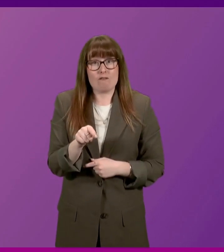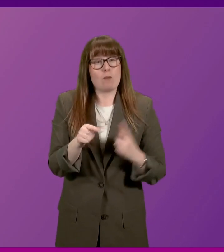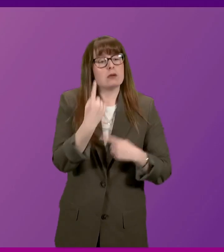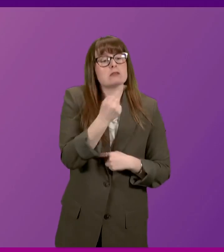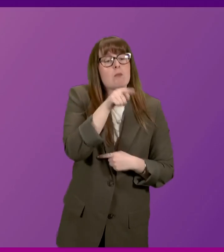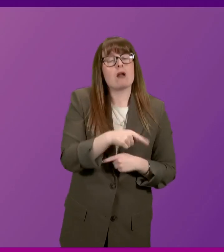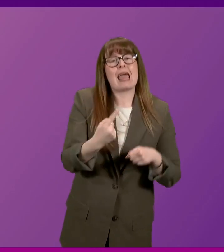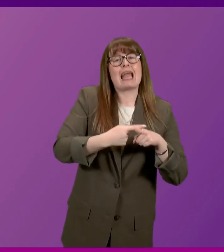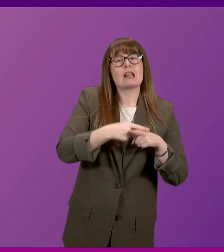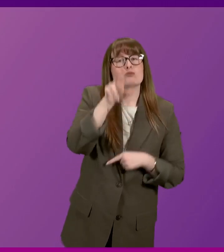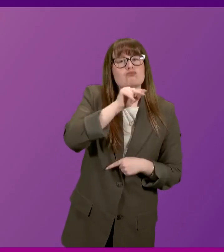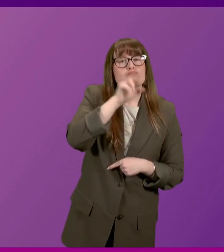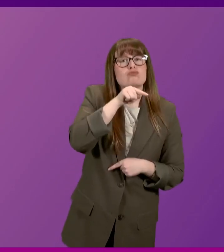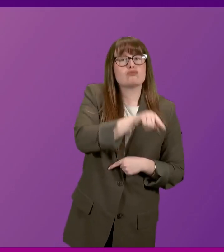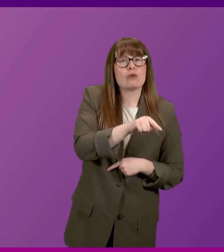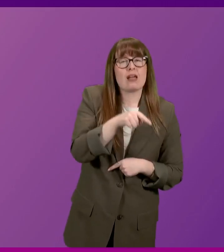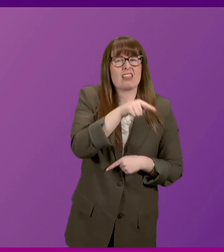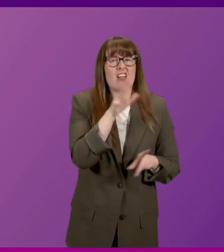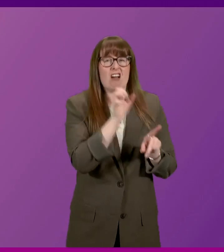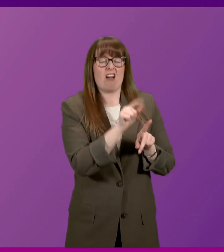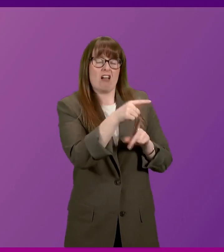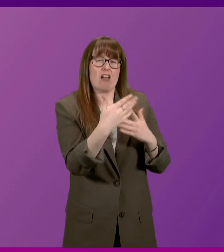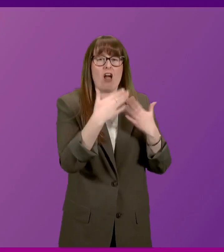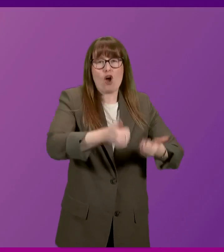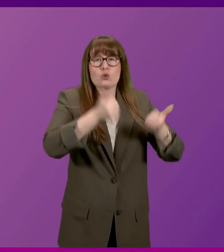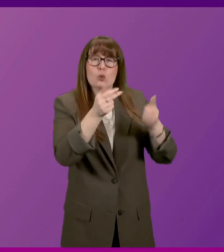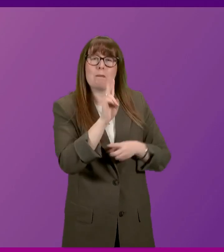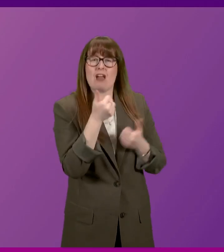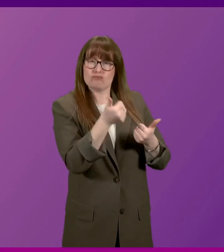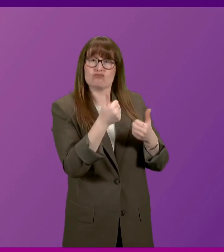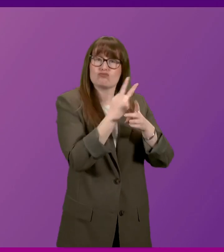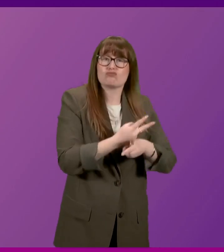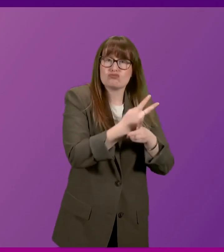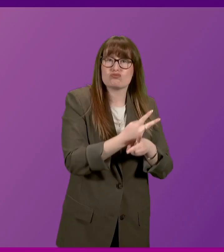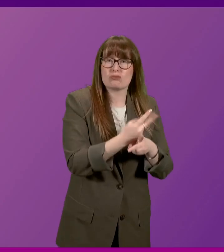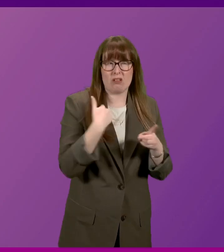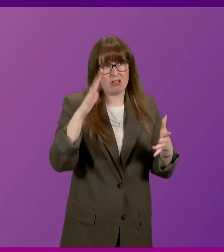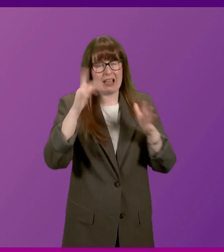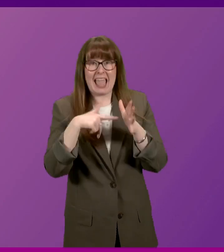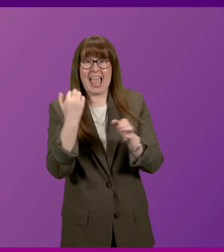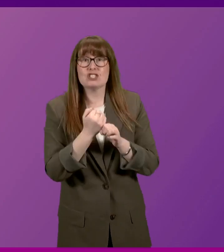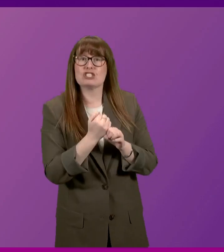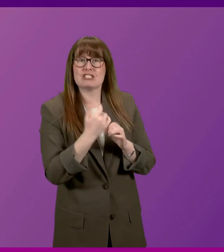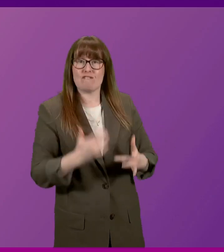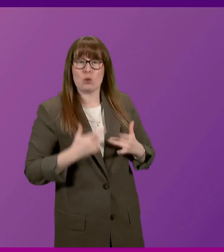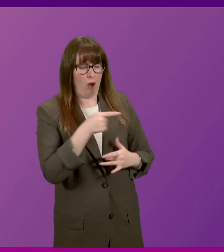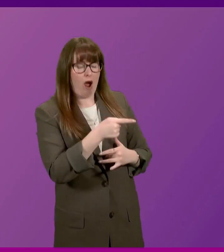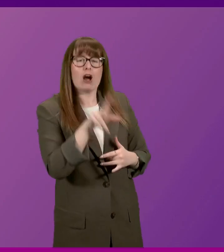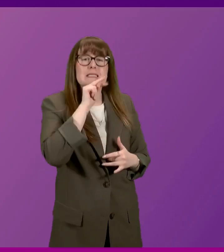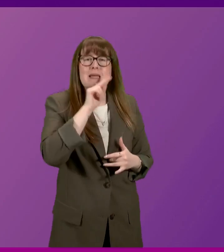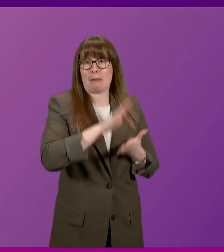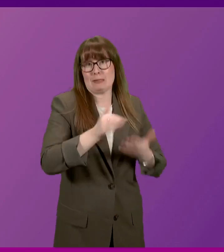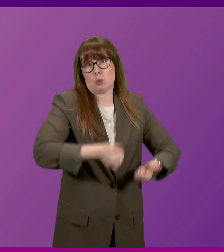using the English language and is seen as more of a good enough parent, bizarrely, to agencies, then that accentuates the kind